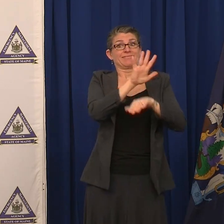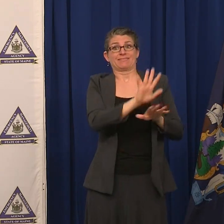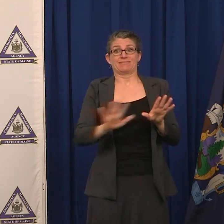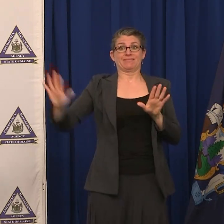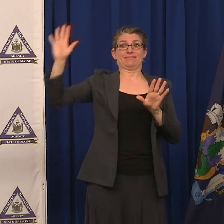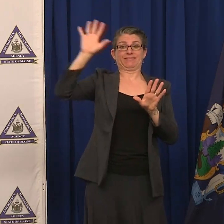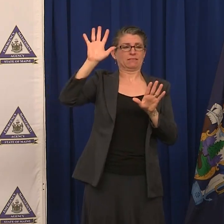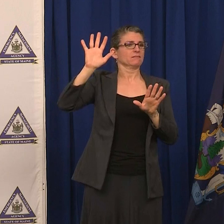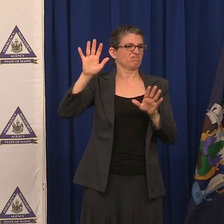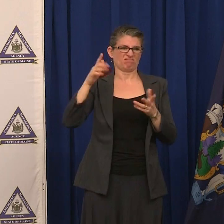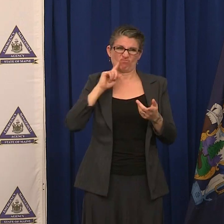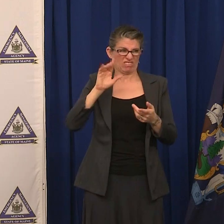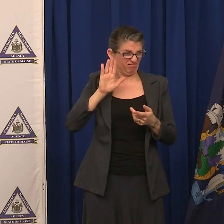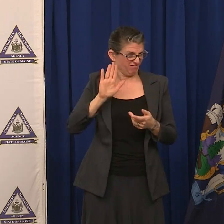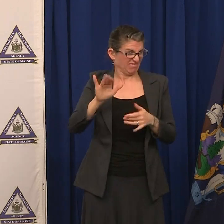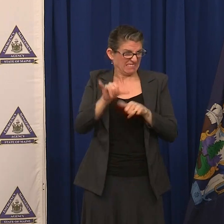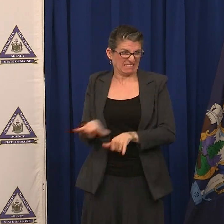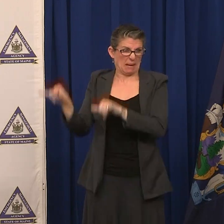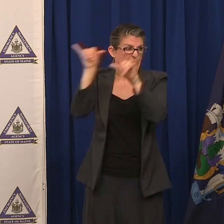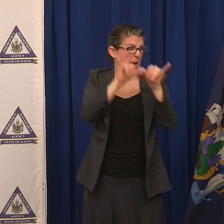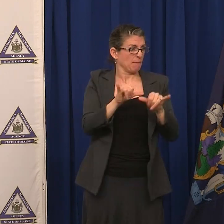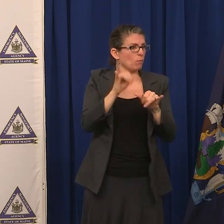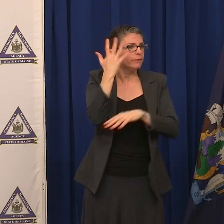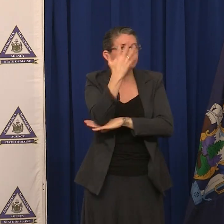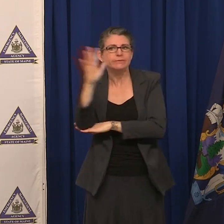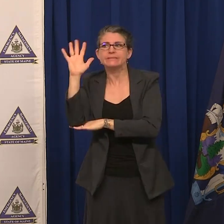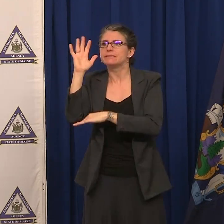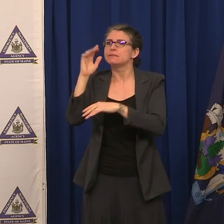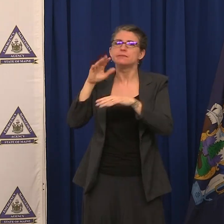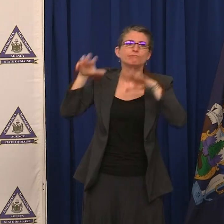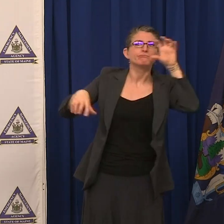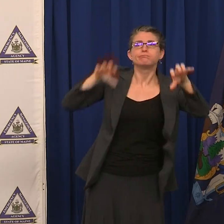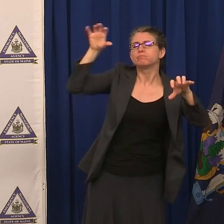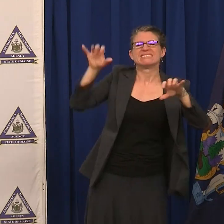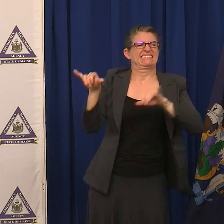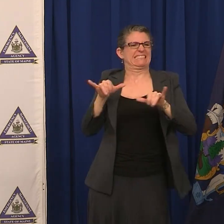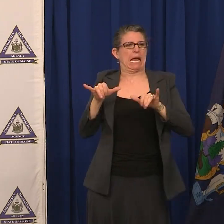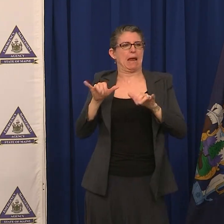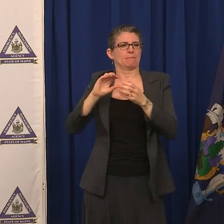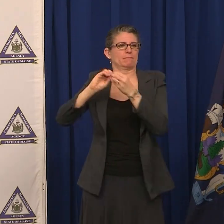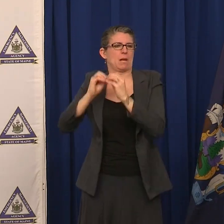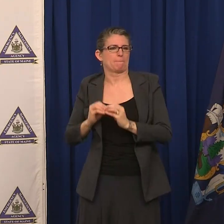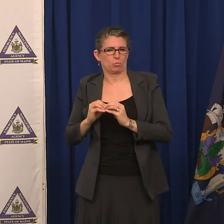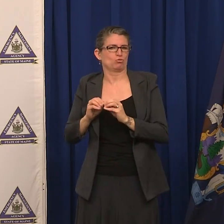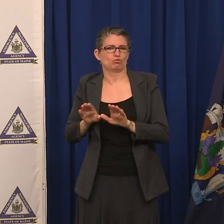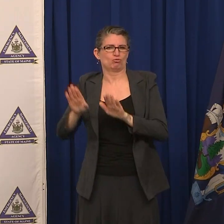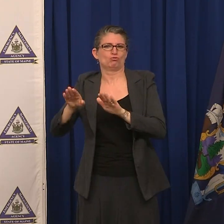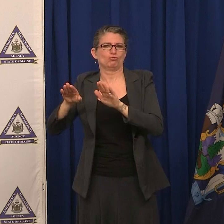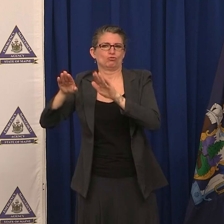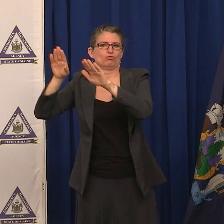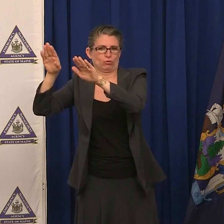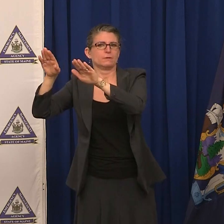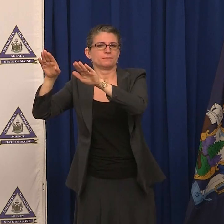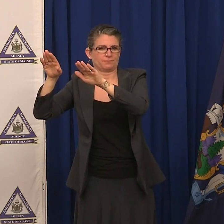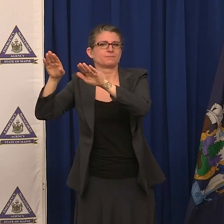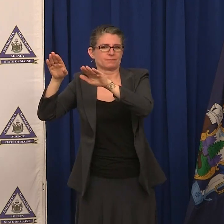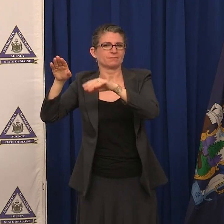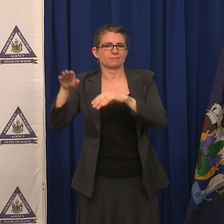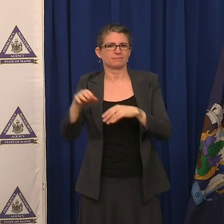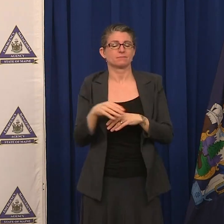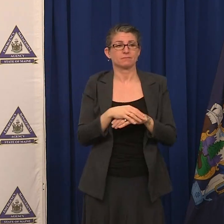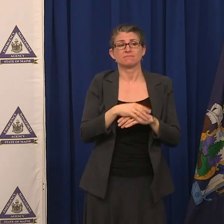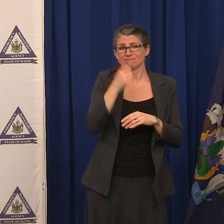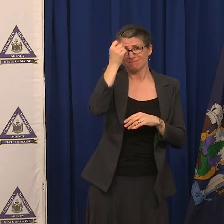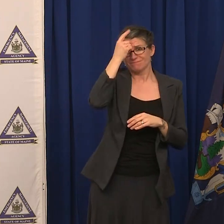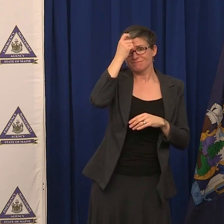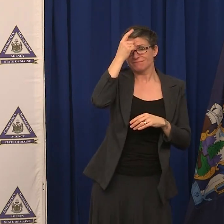us, though, is that anytime we've got an outbreak, we're always trying to disaggregate or get our head around whether what